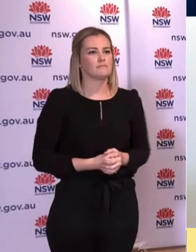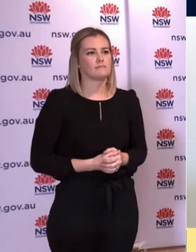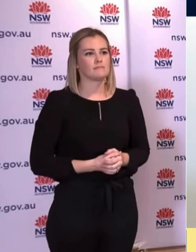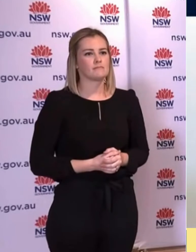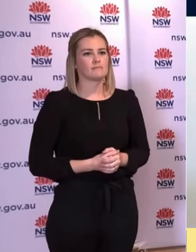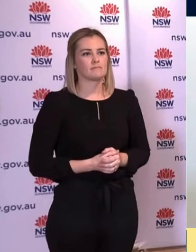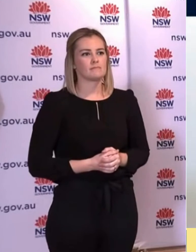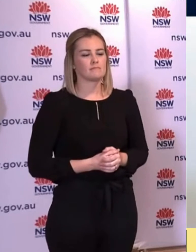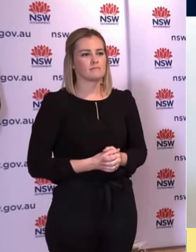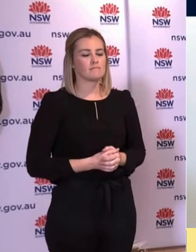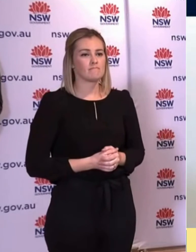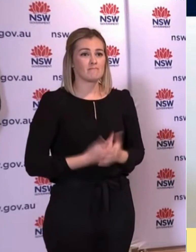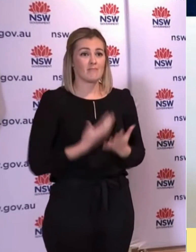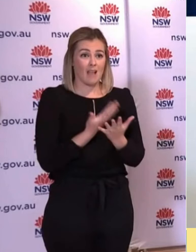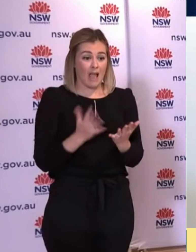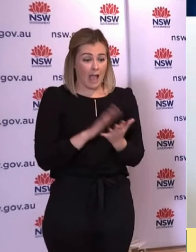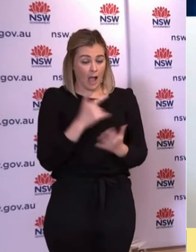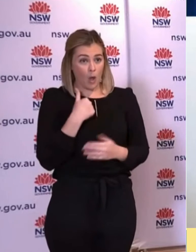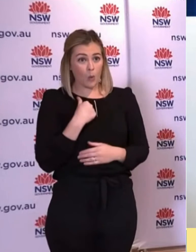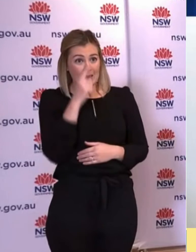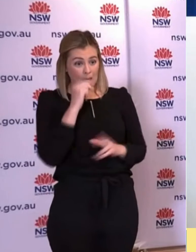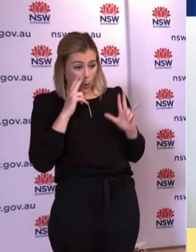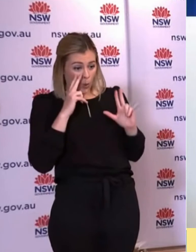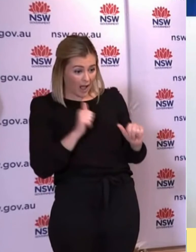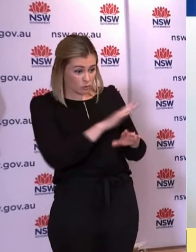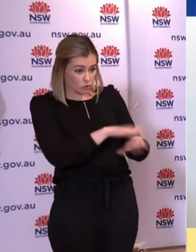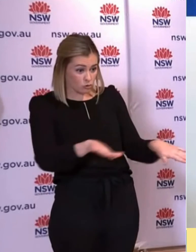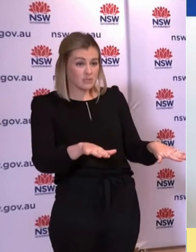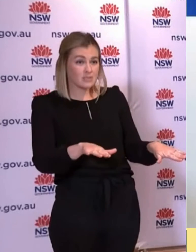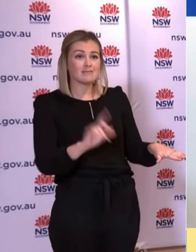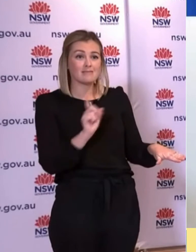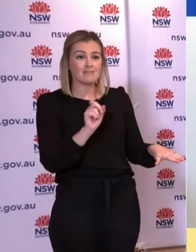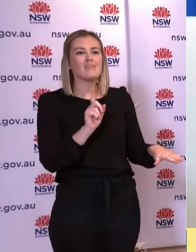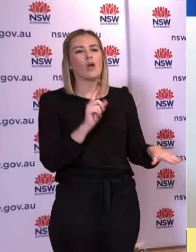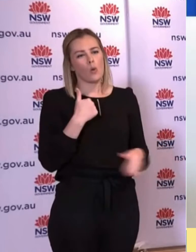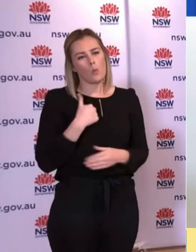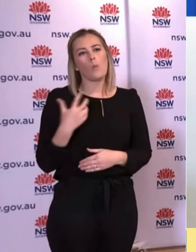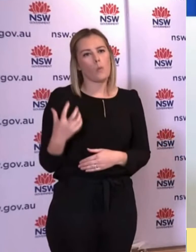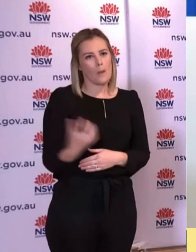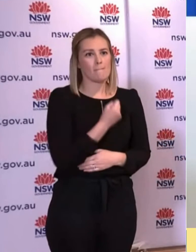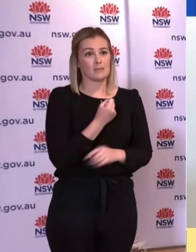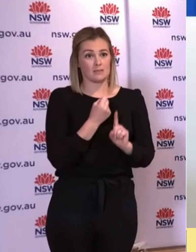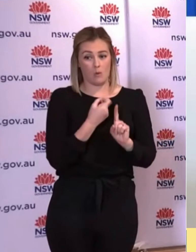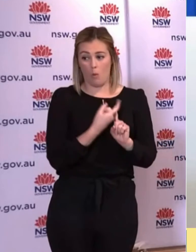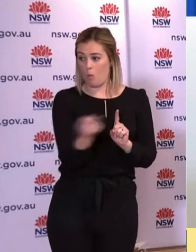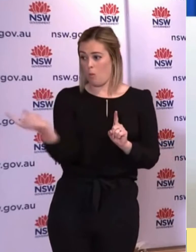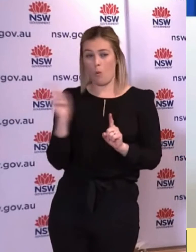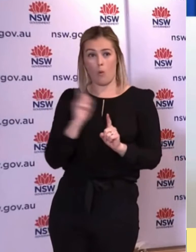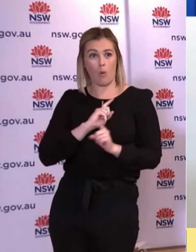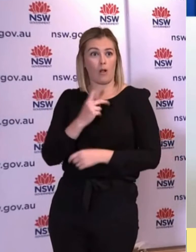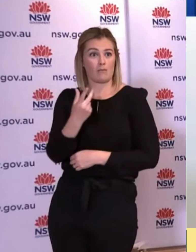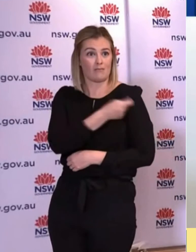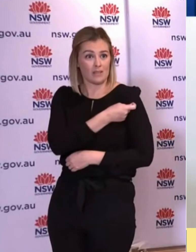to protect children, the best thing that we can all do at the moment is really focus our attempts on driving those numbers down right